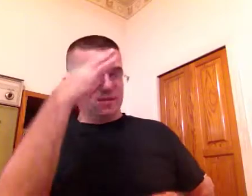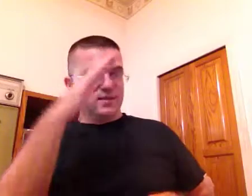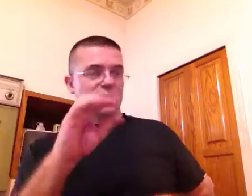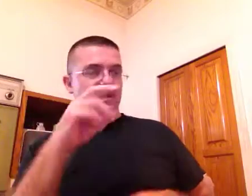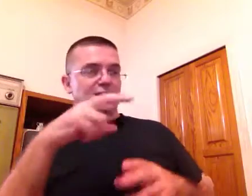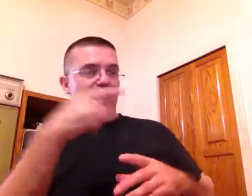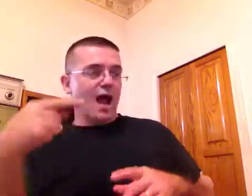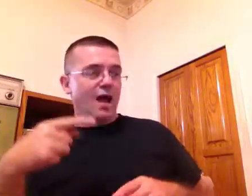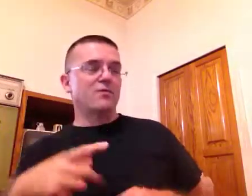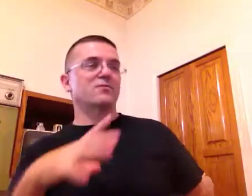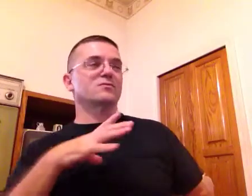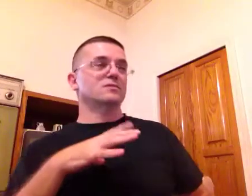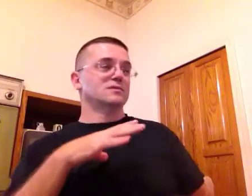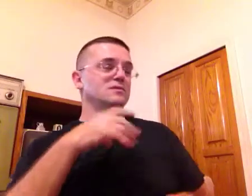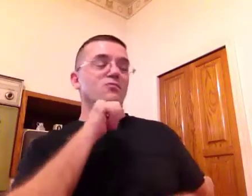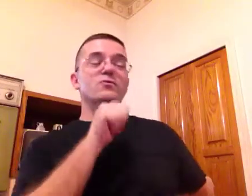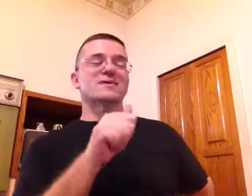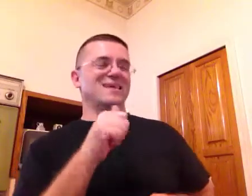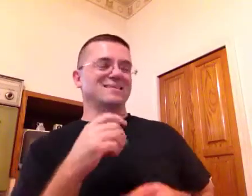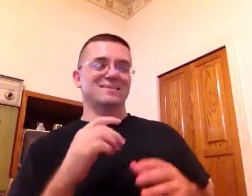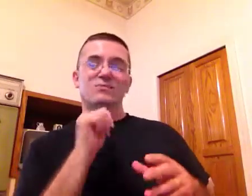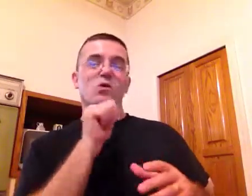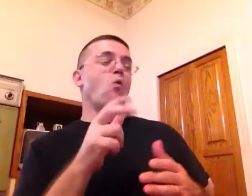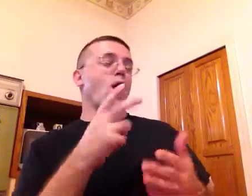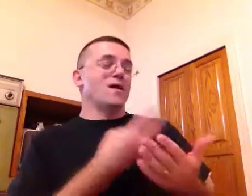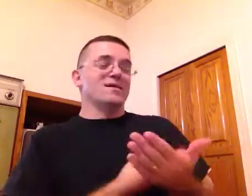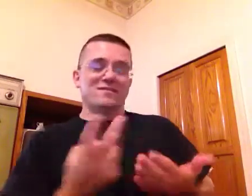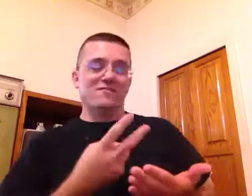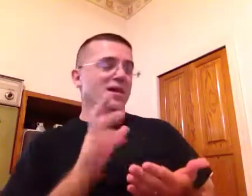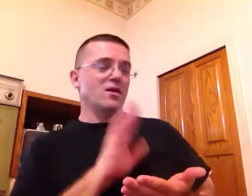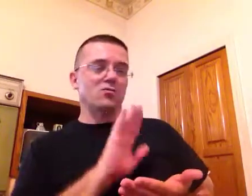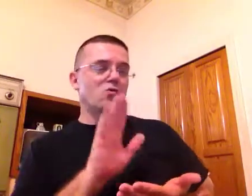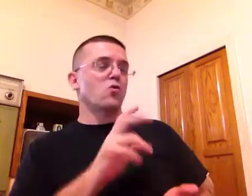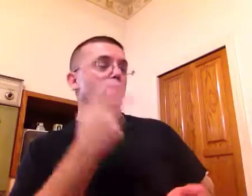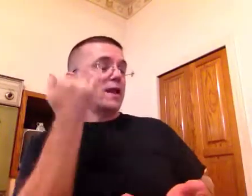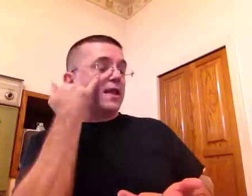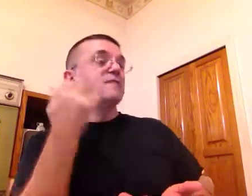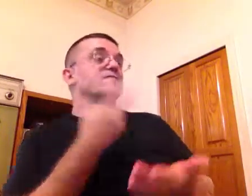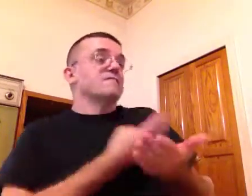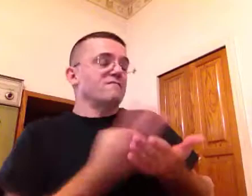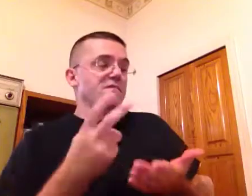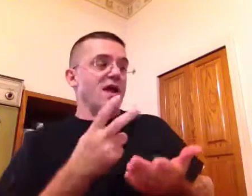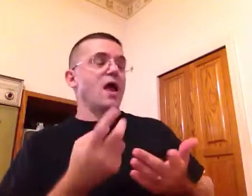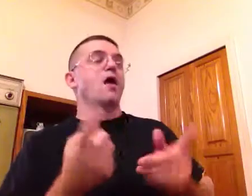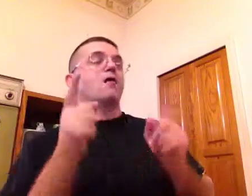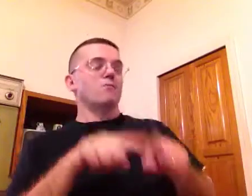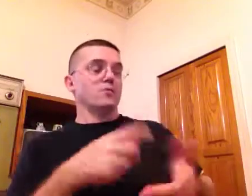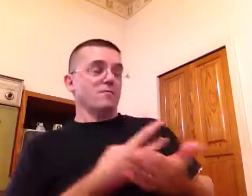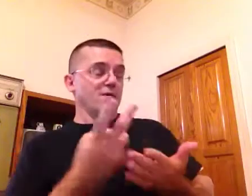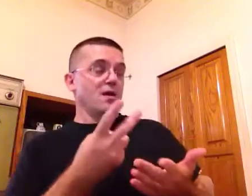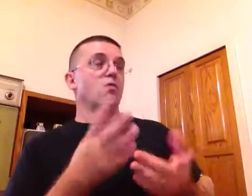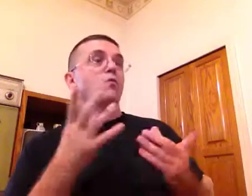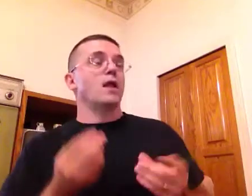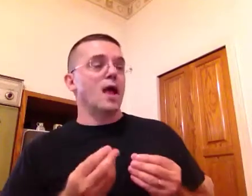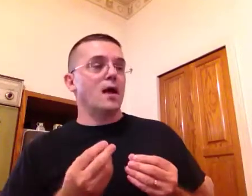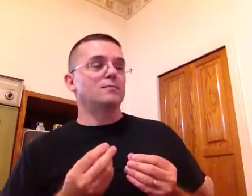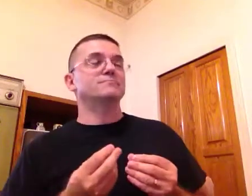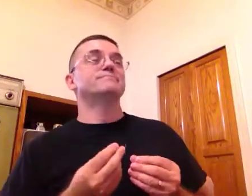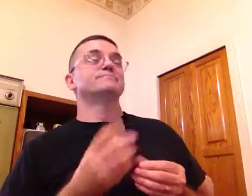case, you don't want to do it. We're not setting up the deal to fail. But if it fails, you're not up a creek. No. You're happy to foreclose